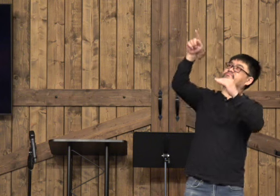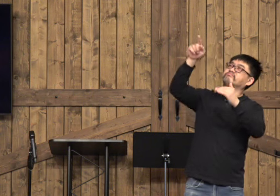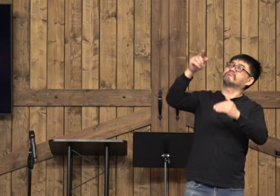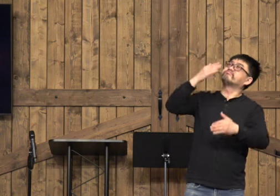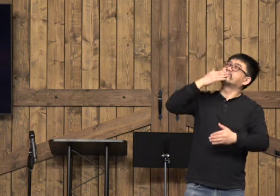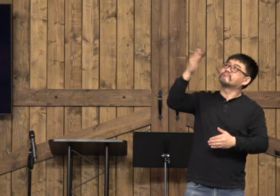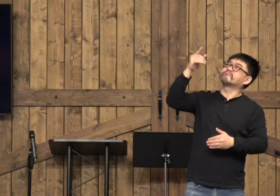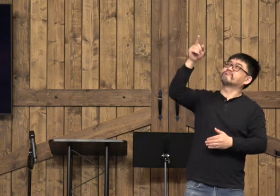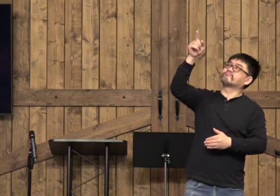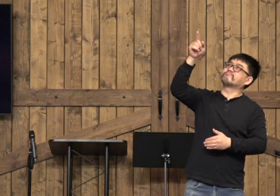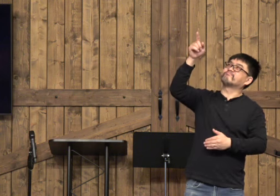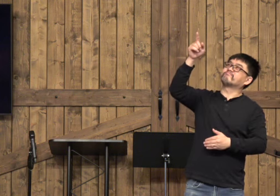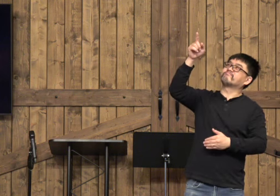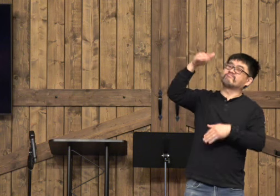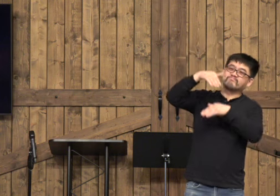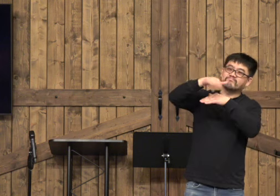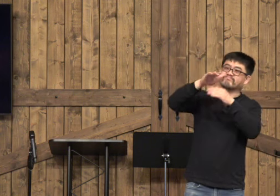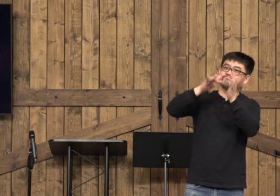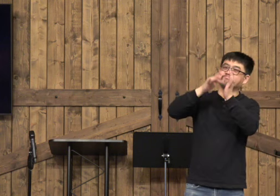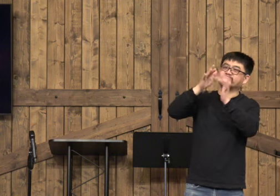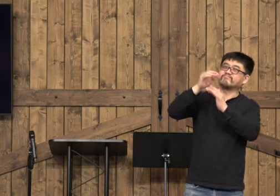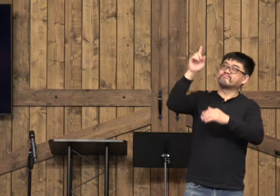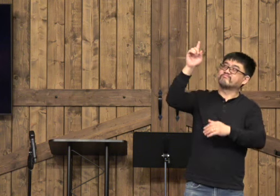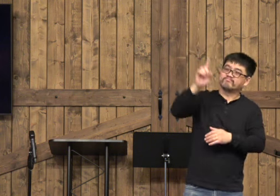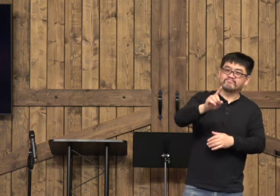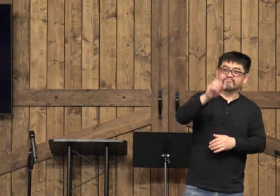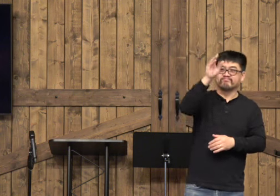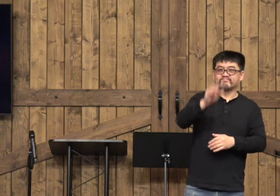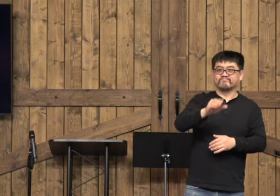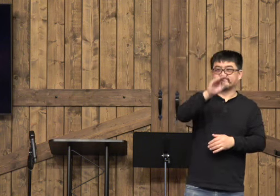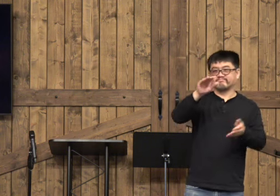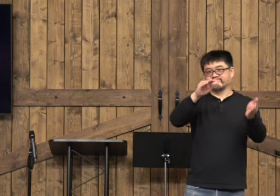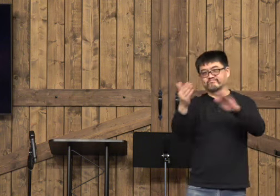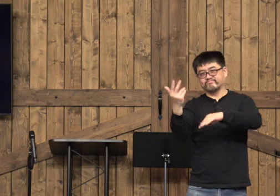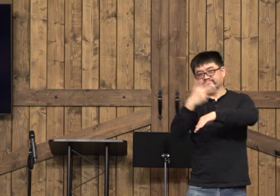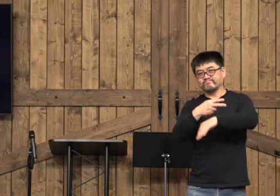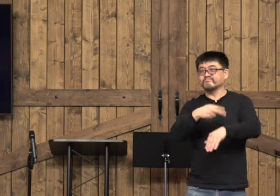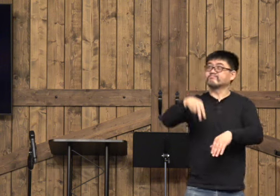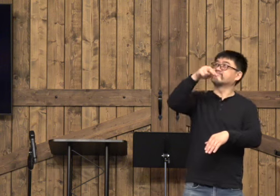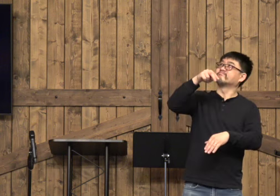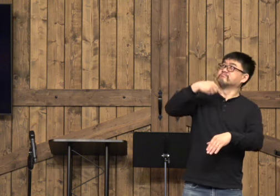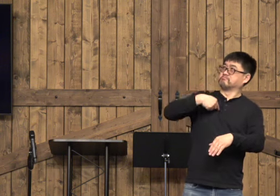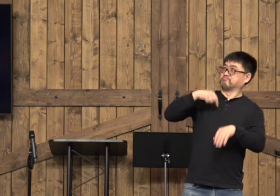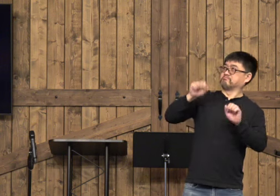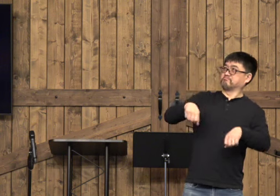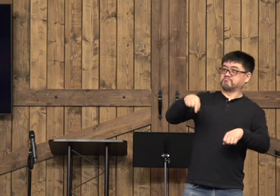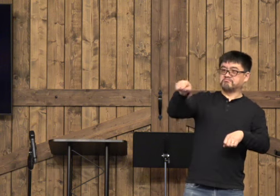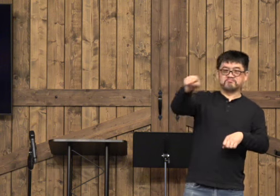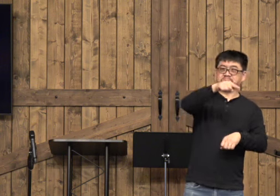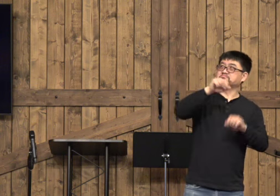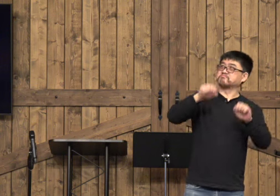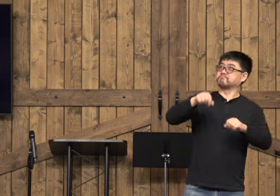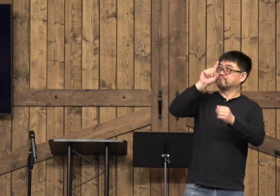okay Heavenly Father we thank you that you sent Jesus down here on the earth and I am possibly married